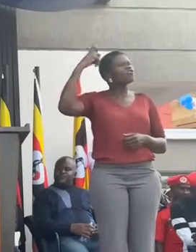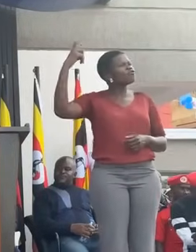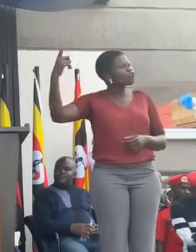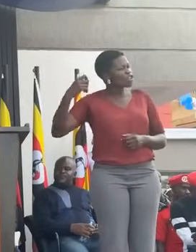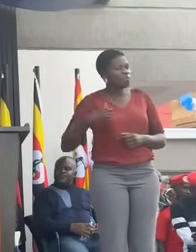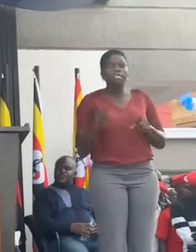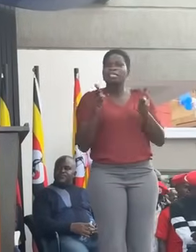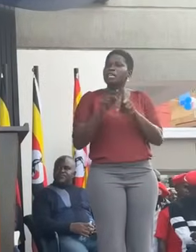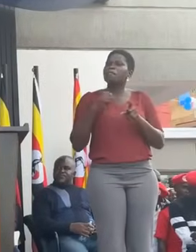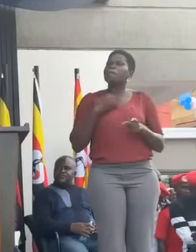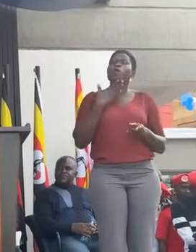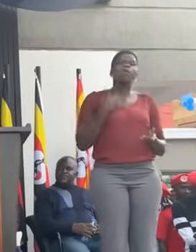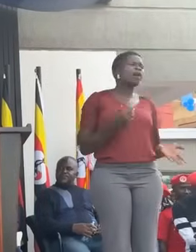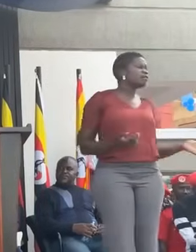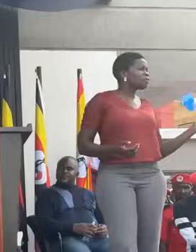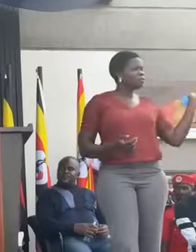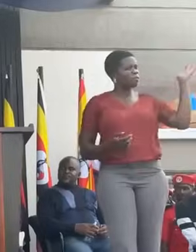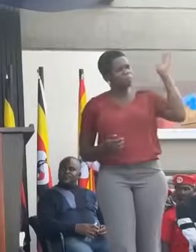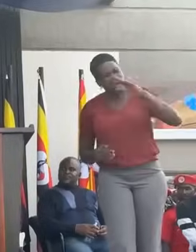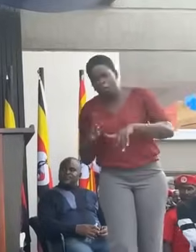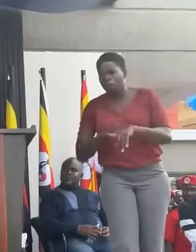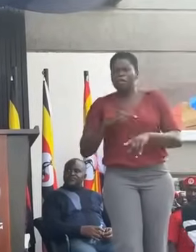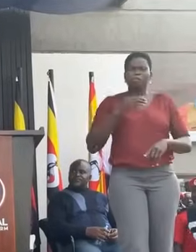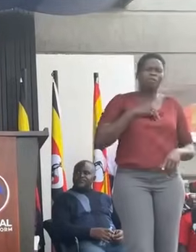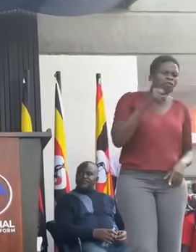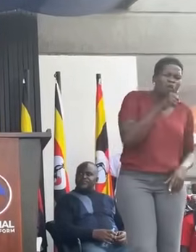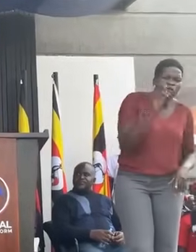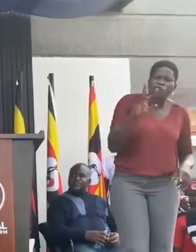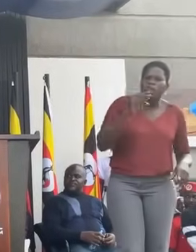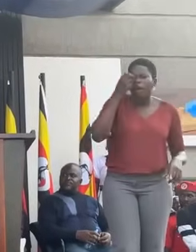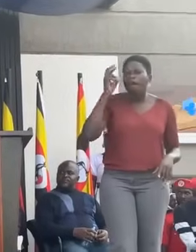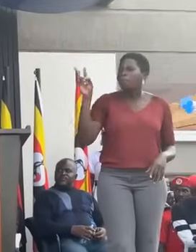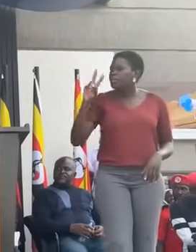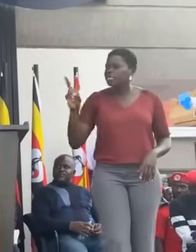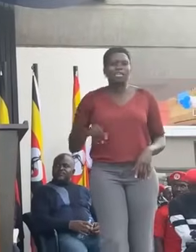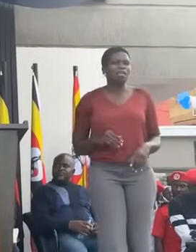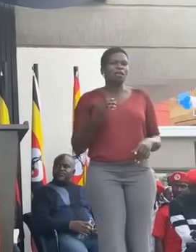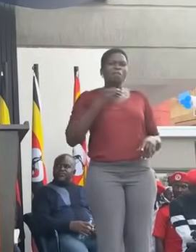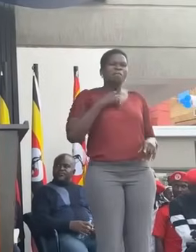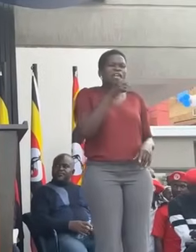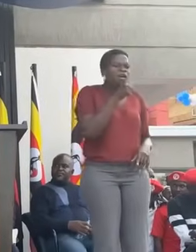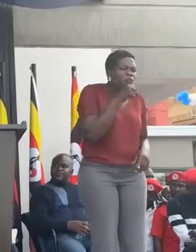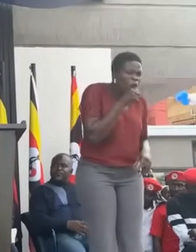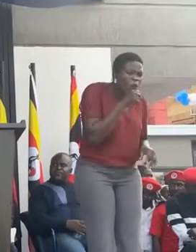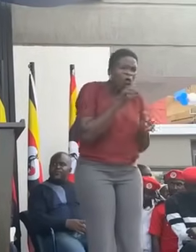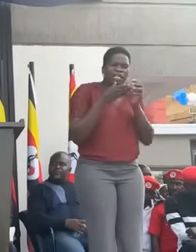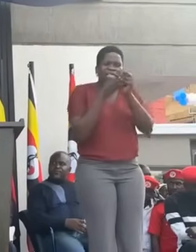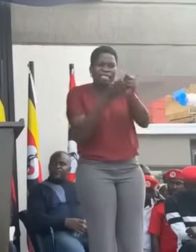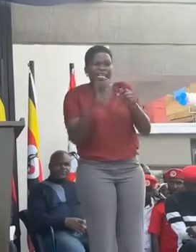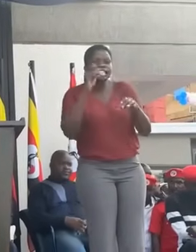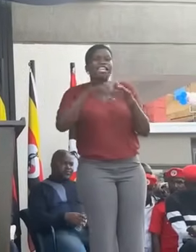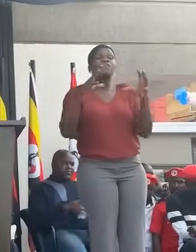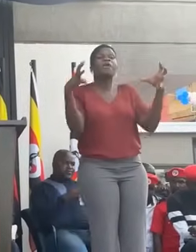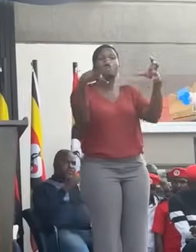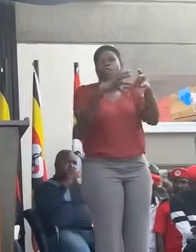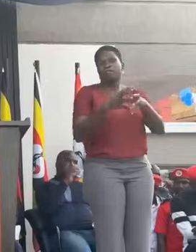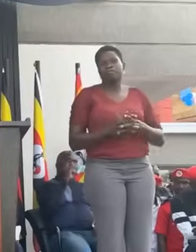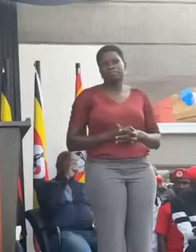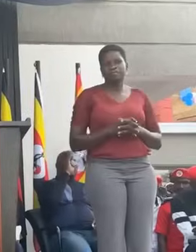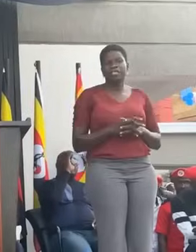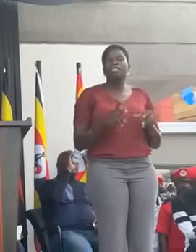nange nkomewo wano nga ninga Dr. Besigye nga nze omu ku bakadde b'ekibiina nga mukyaliwo nga abamu ku